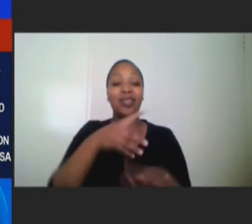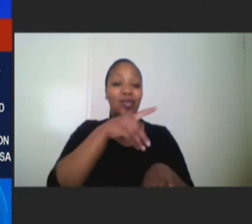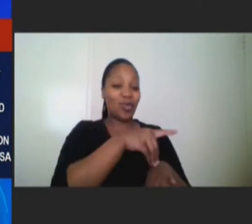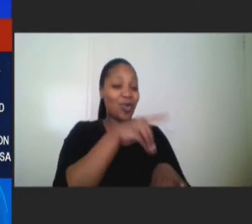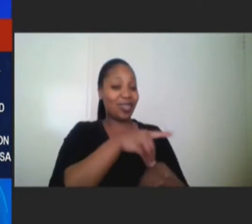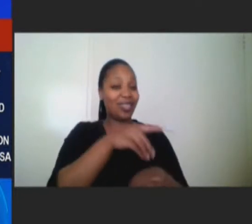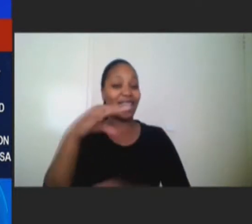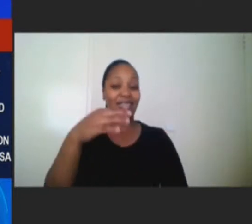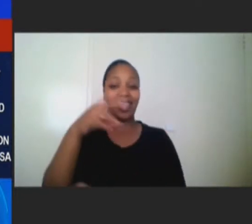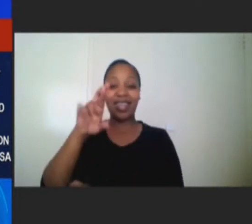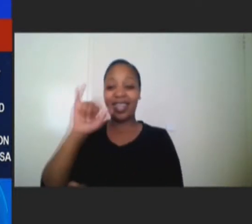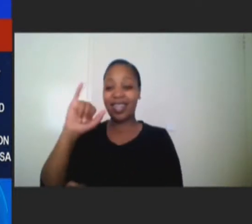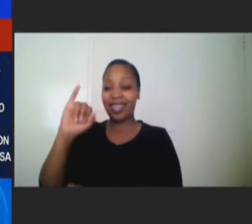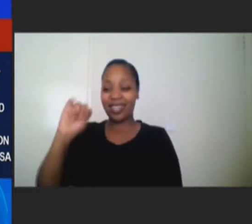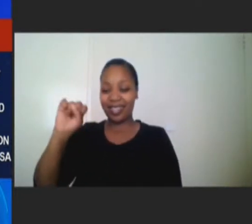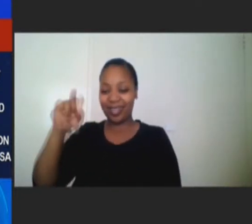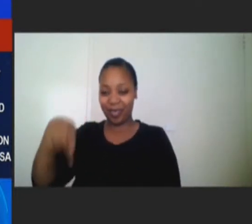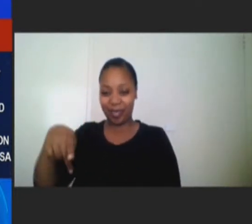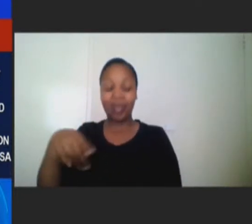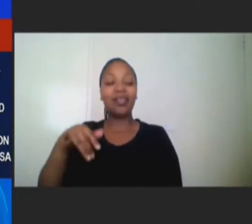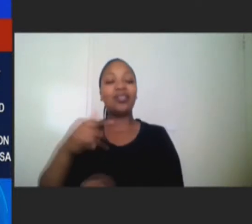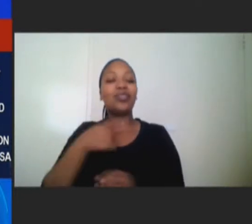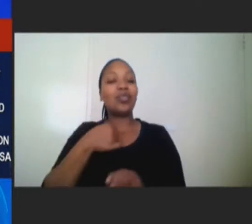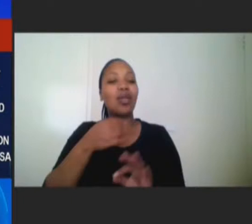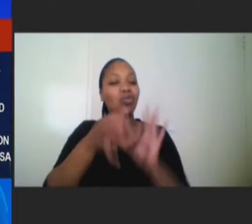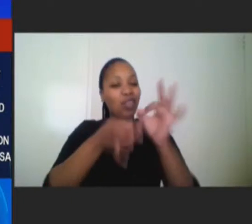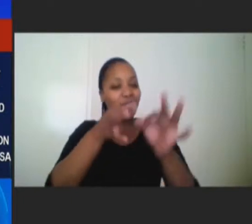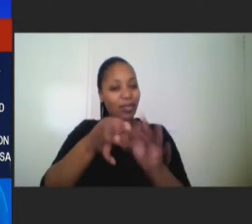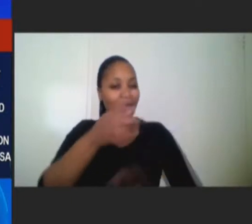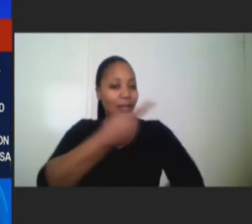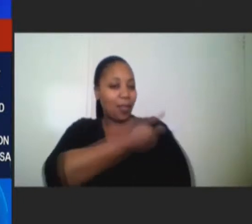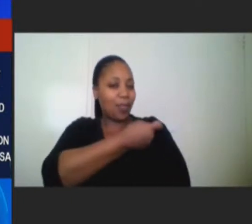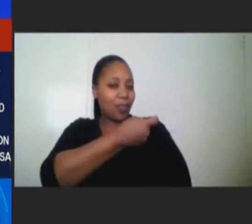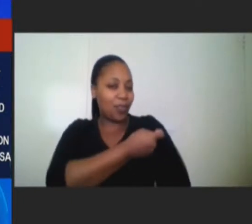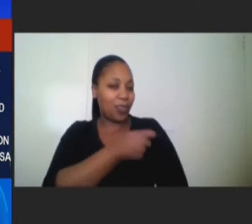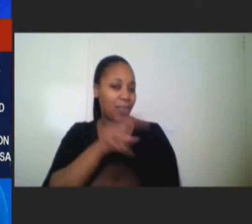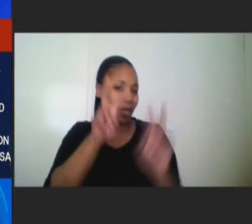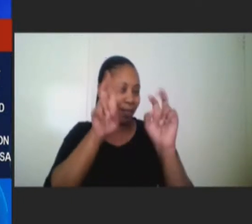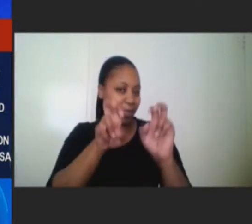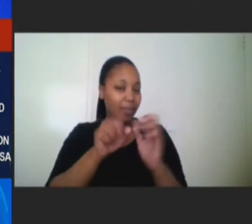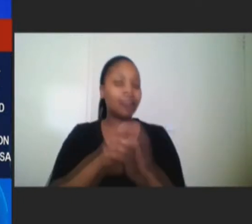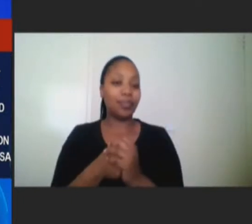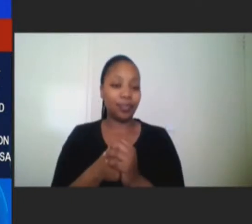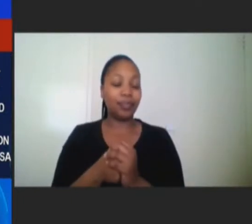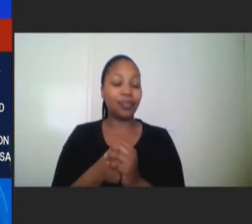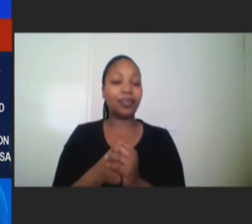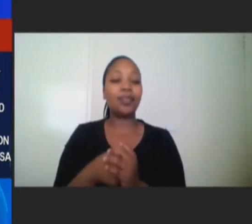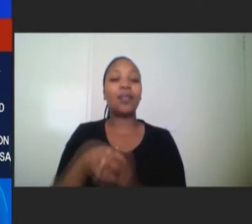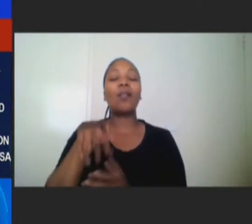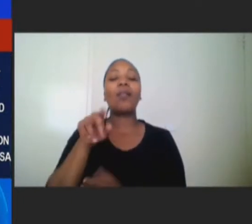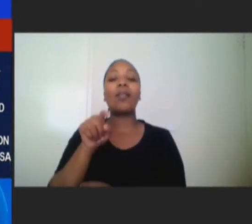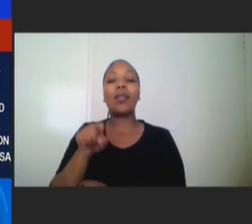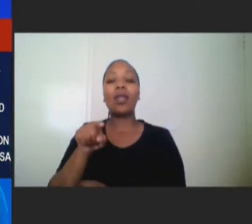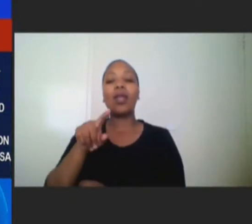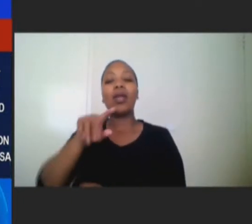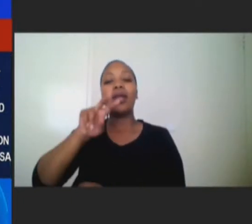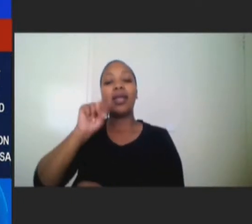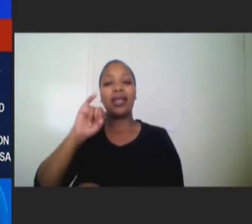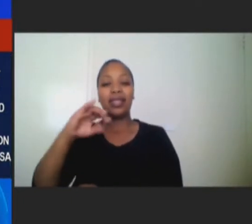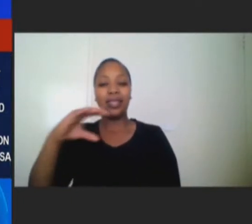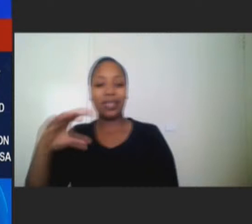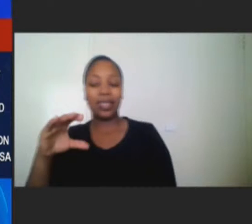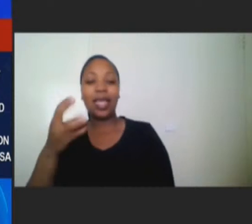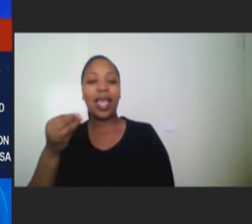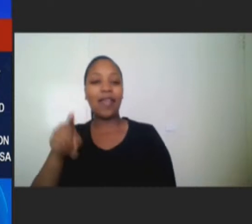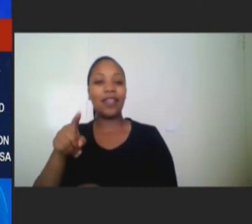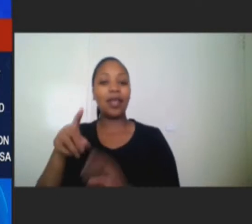think to speak to the vaccination status, so the NICD holds the case data, the hospitalization